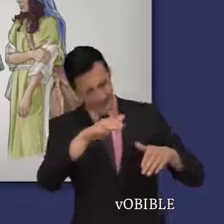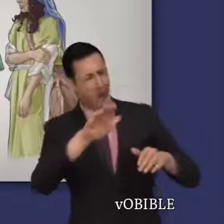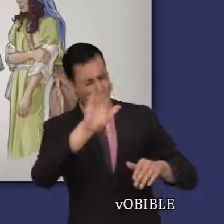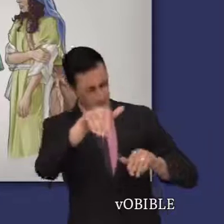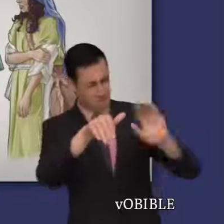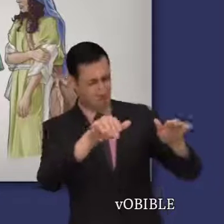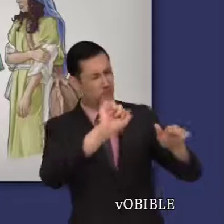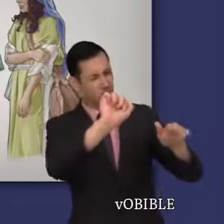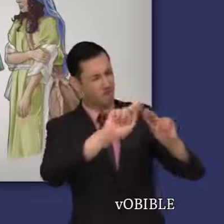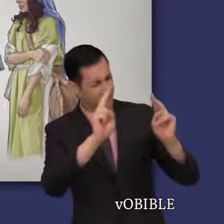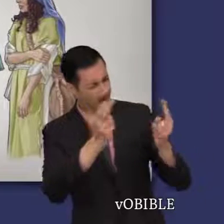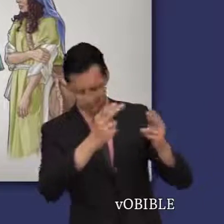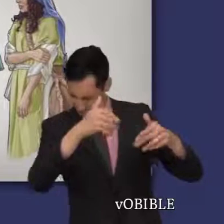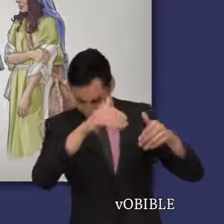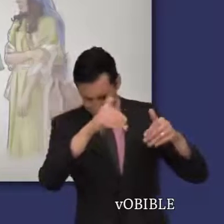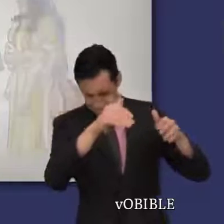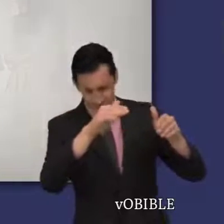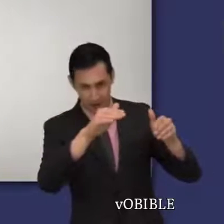go back to their families.